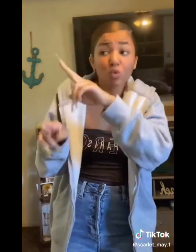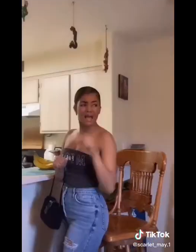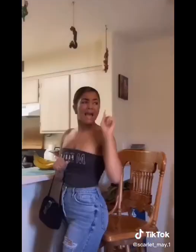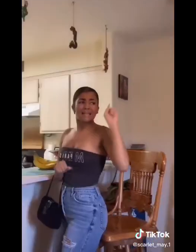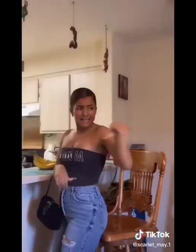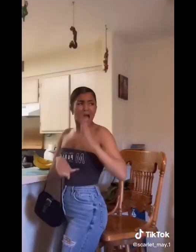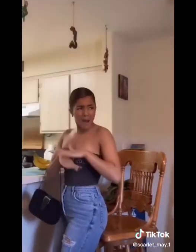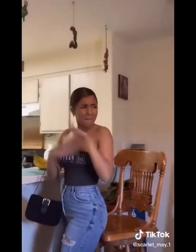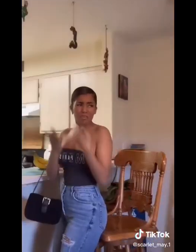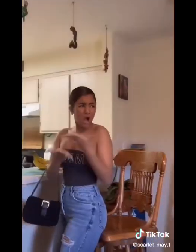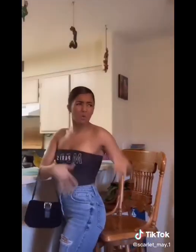Like, yeah, you good. Yeah,